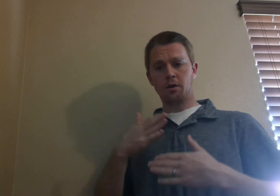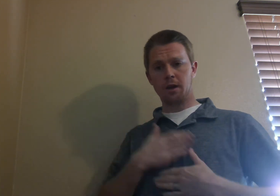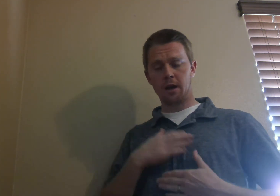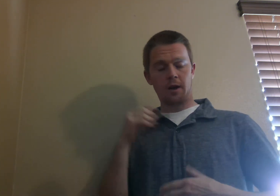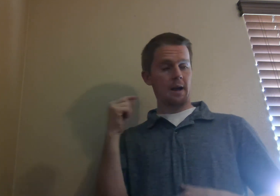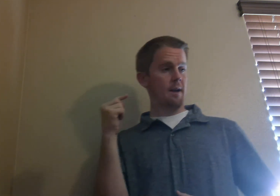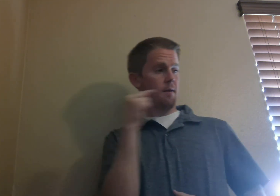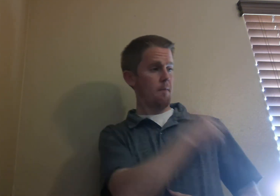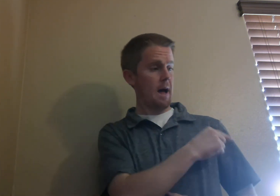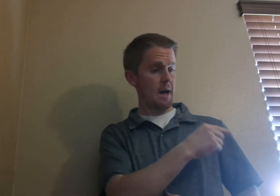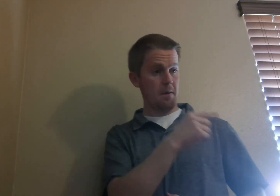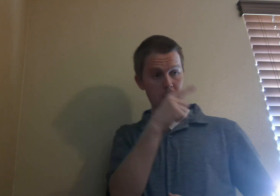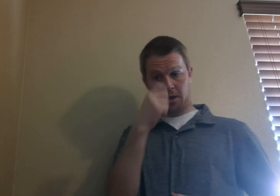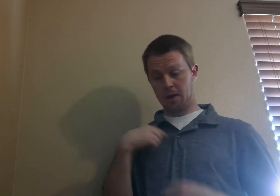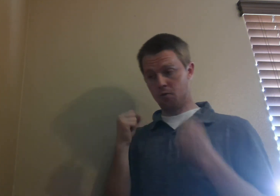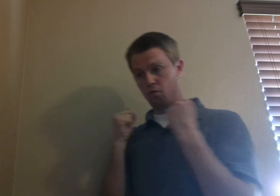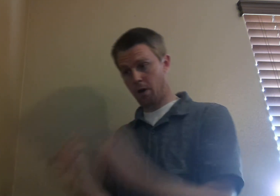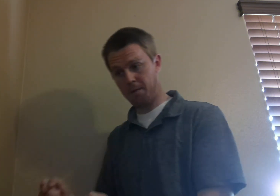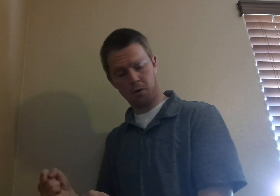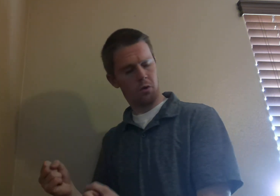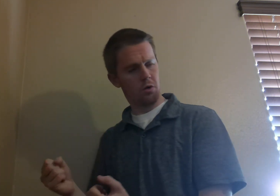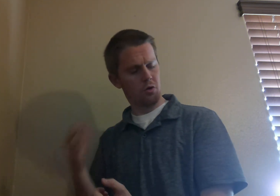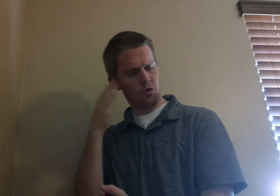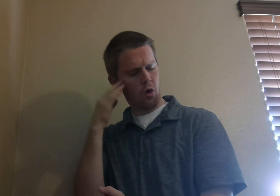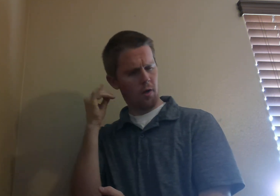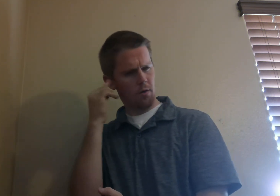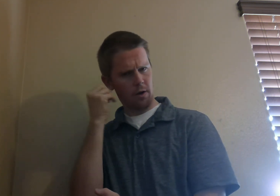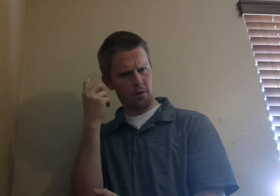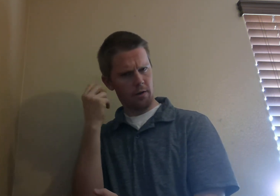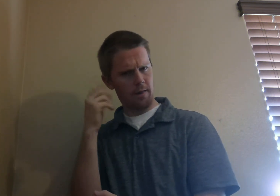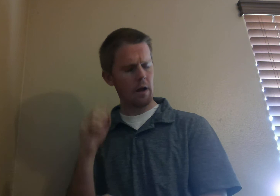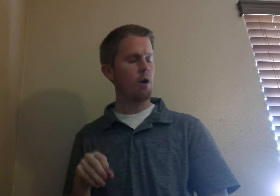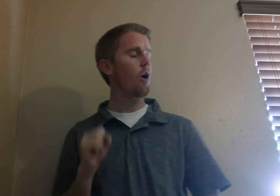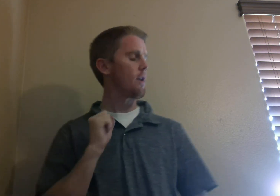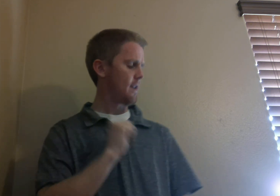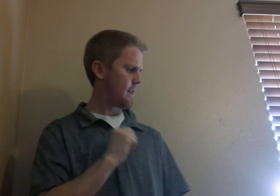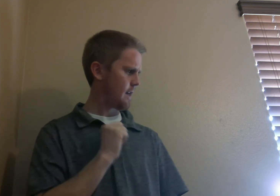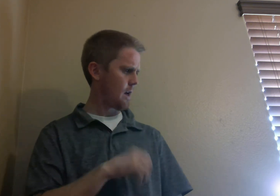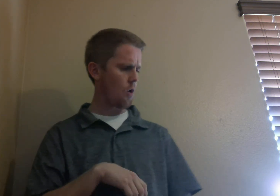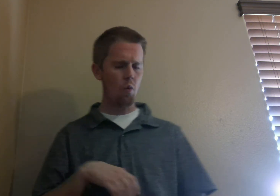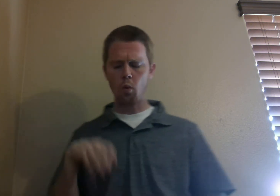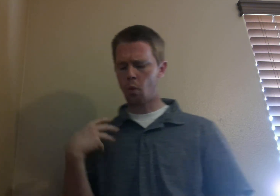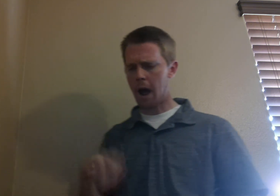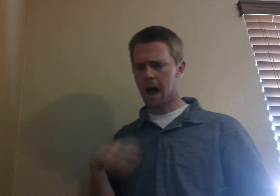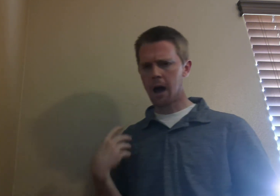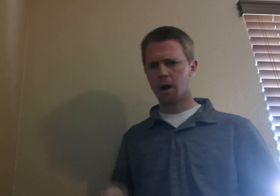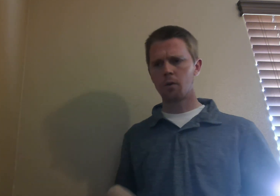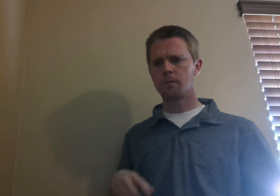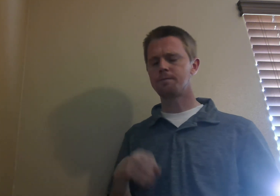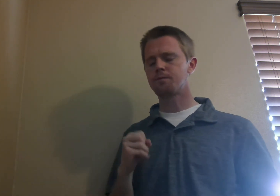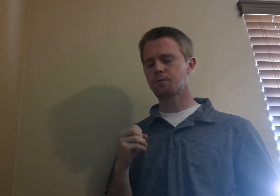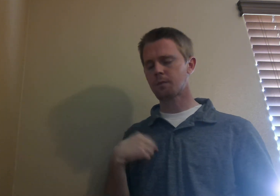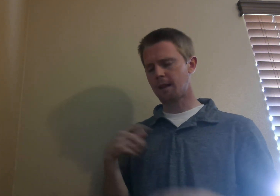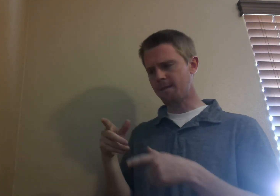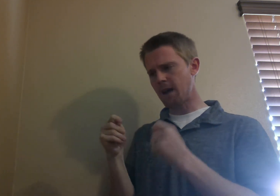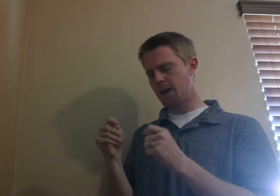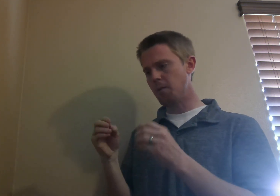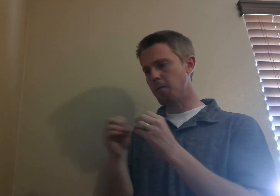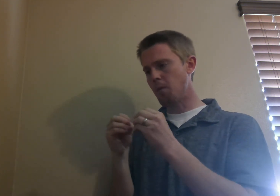going fast. Did you realize that? No. Yeah, that means when I go fast, that means more air sloshes back there to you,